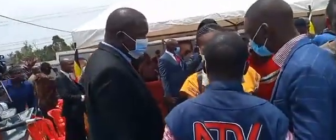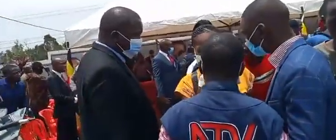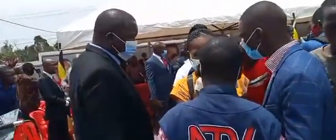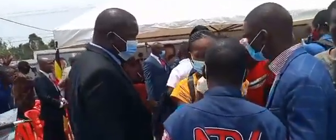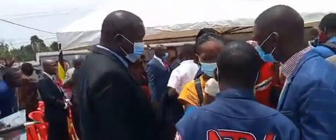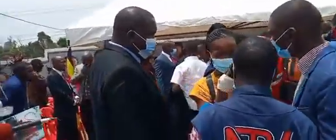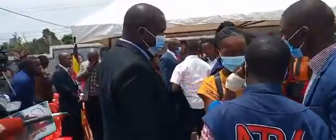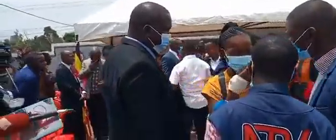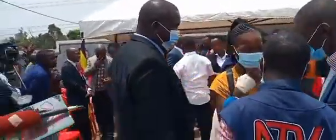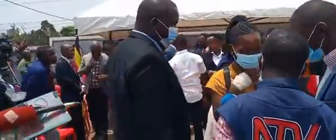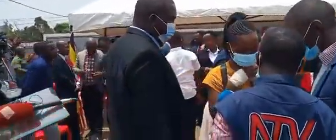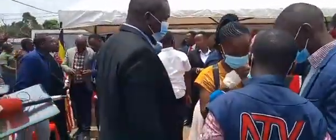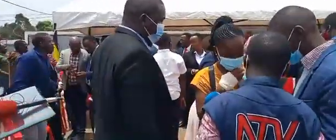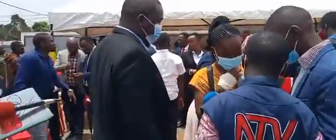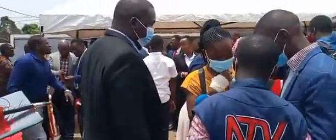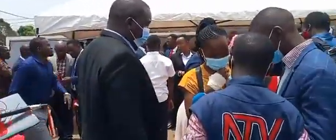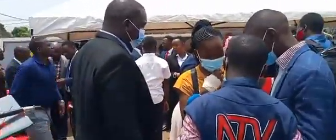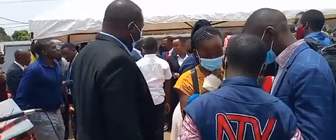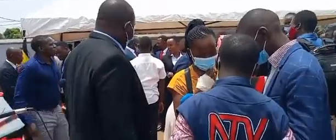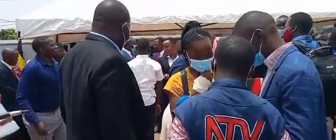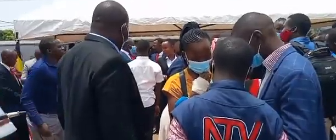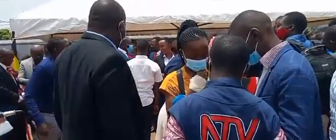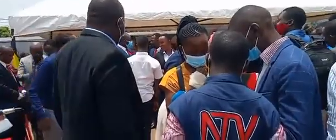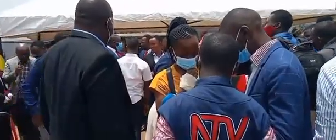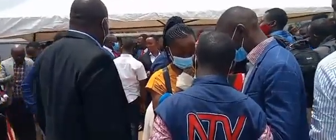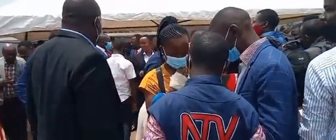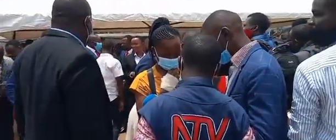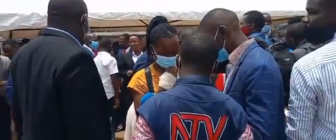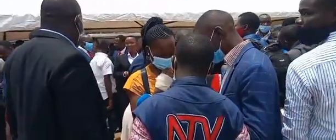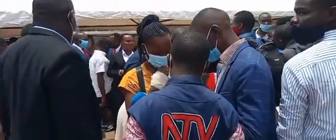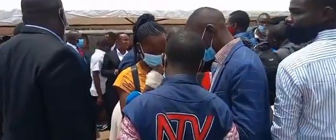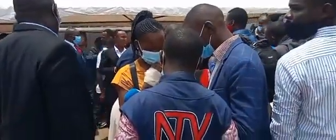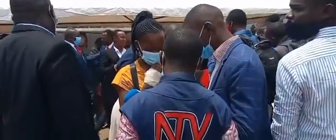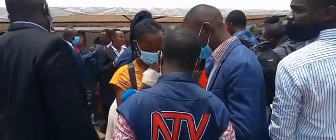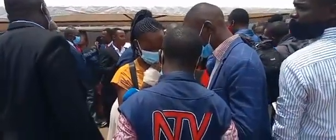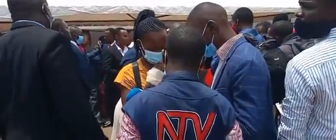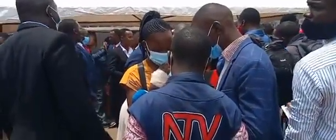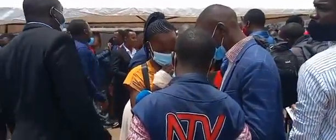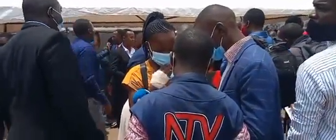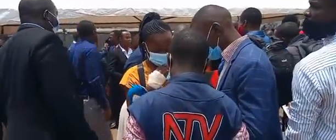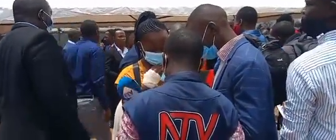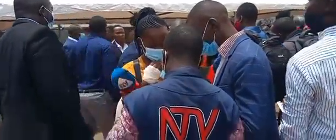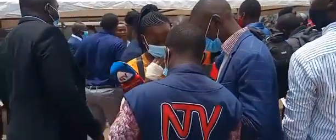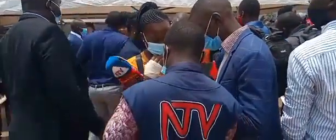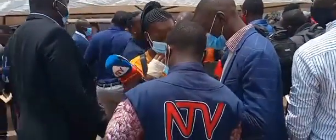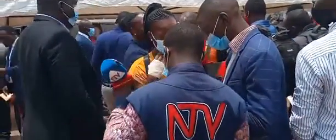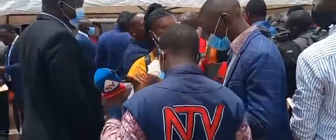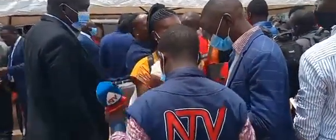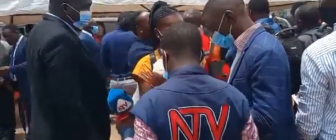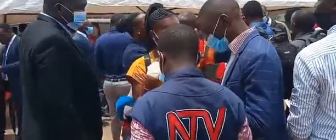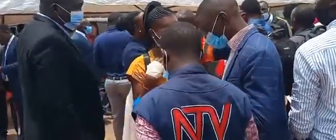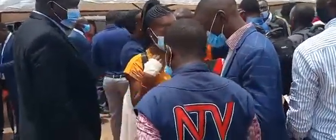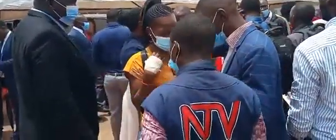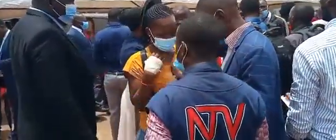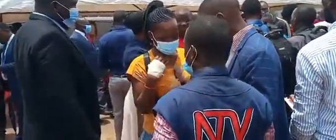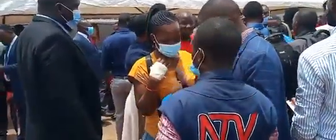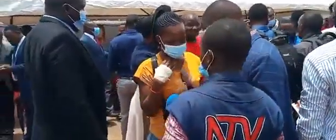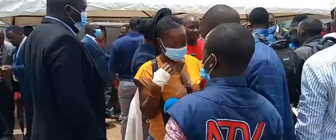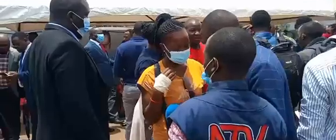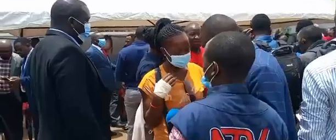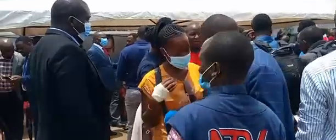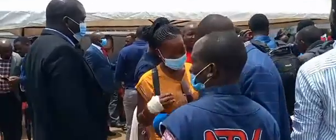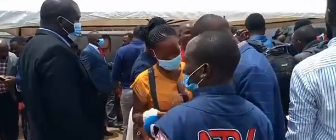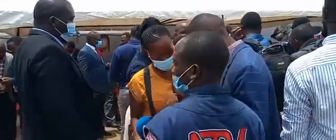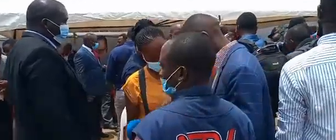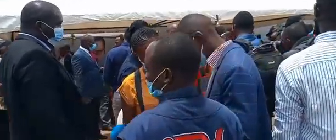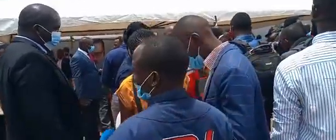honorable Joel Senyonyi basaze kula ndibo bete maka katono kibaina okula abantu basobola kudukira ama families ezo sako nabantu abali makomera era